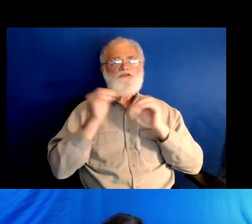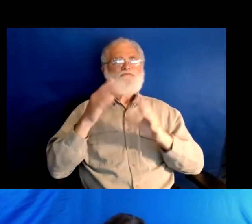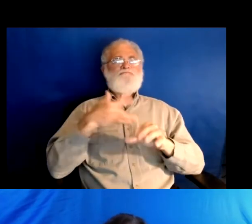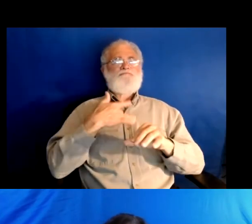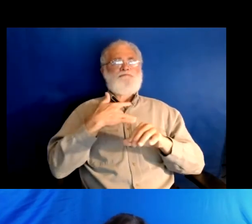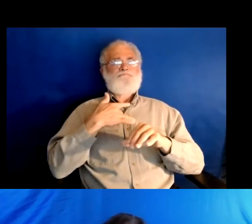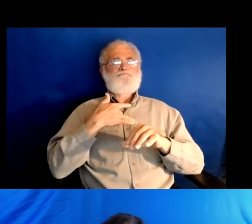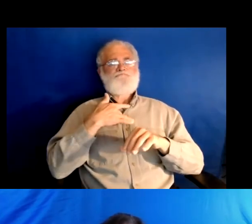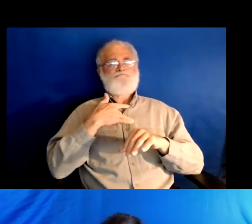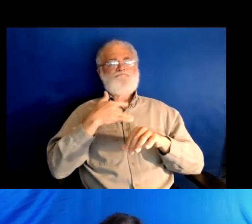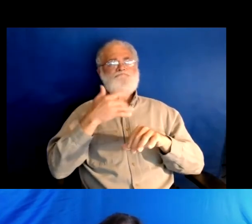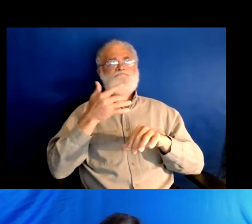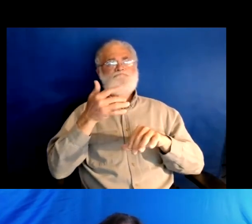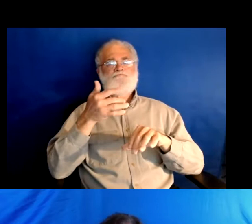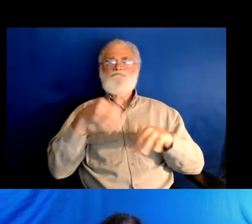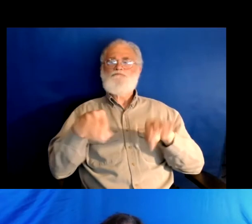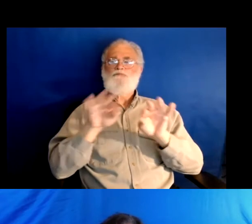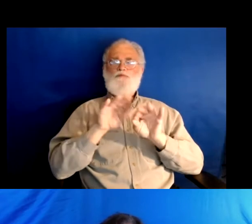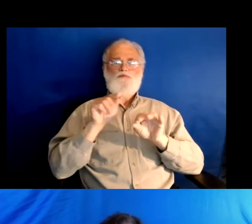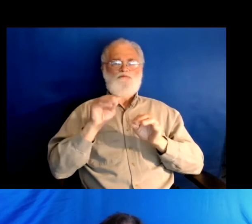in math.